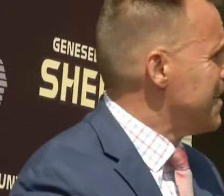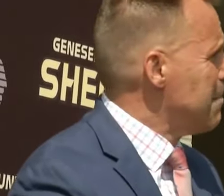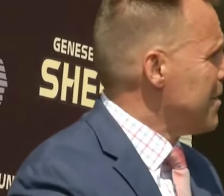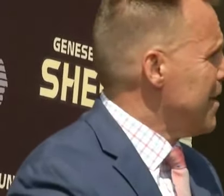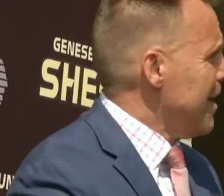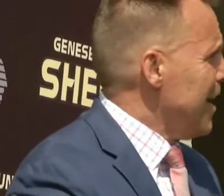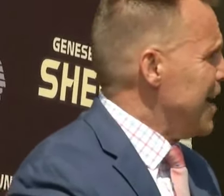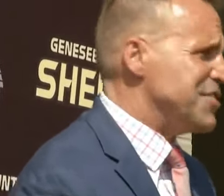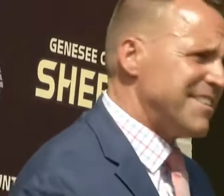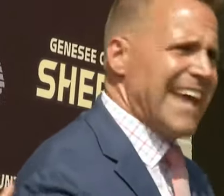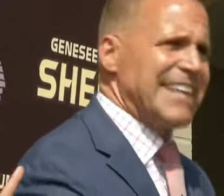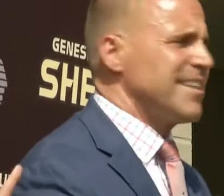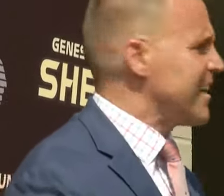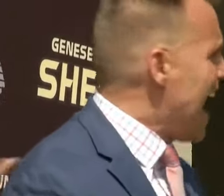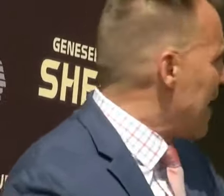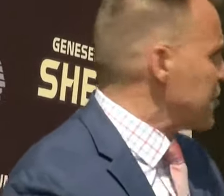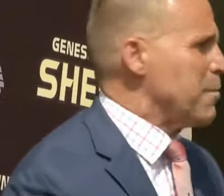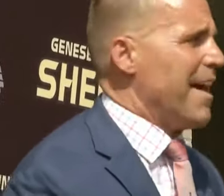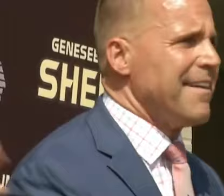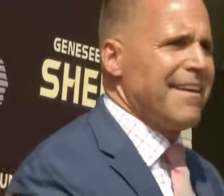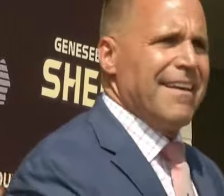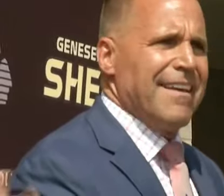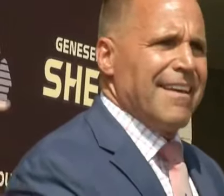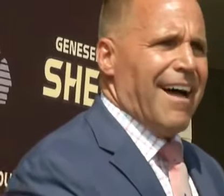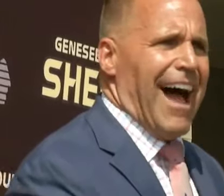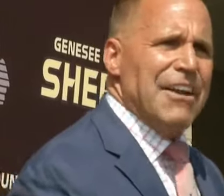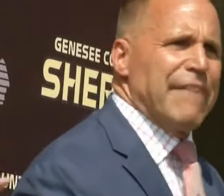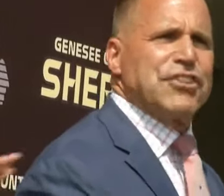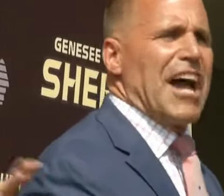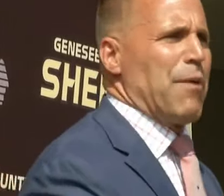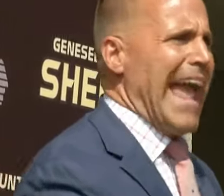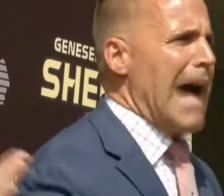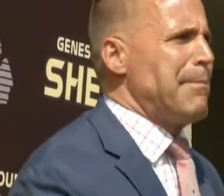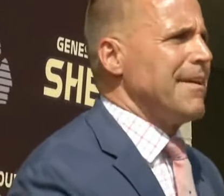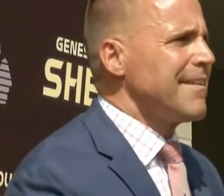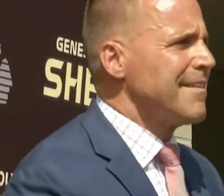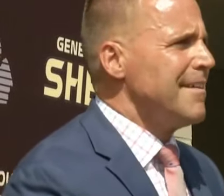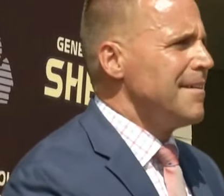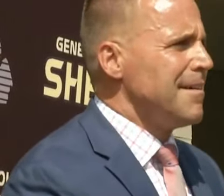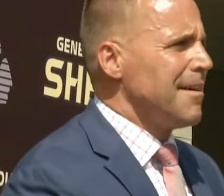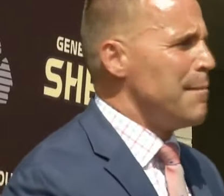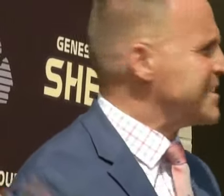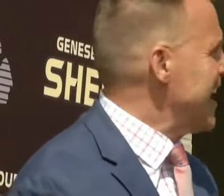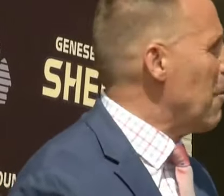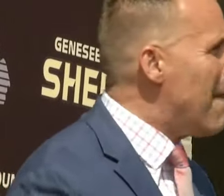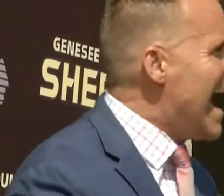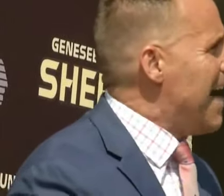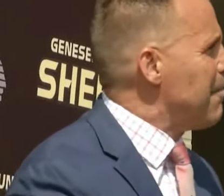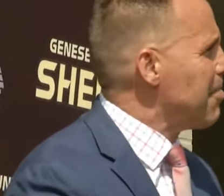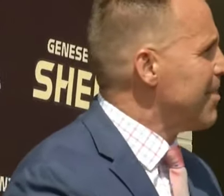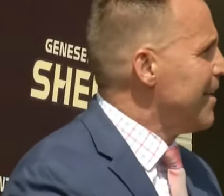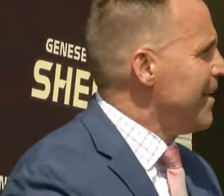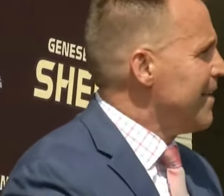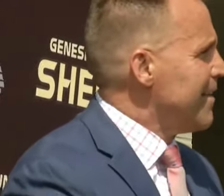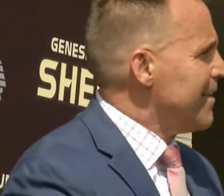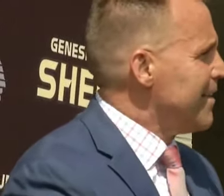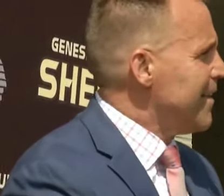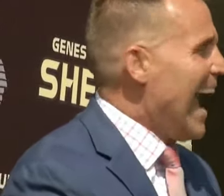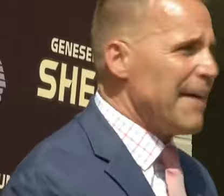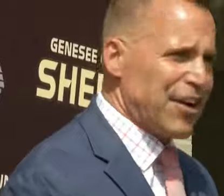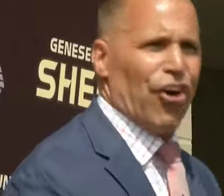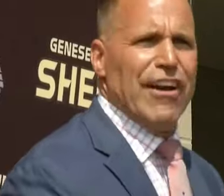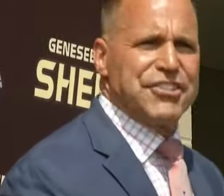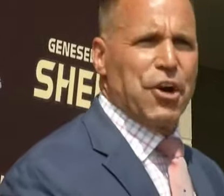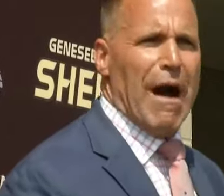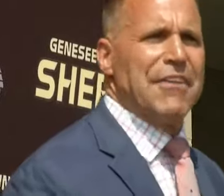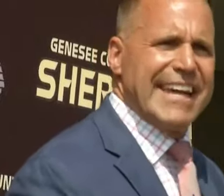And she said to the congressman, "I never thought it would happen. I'm a single mom.